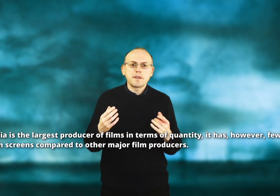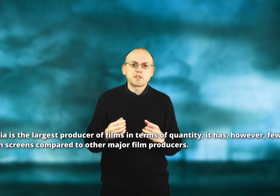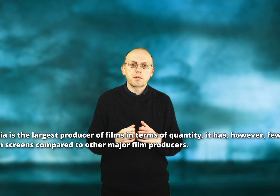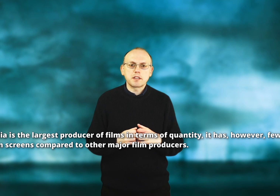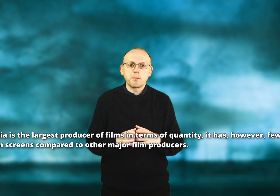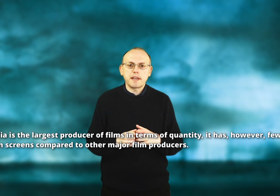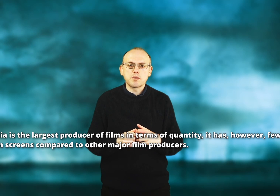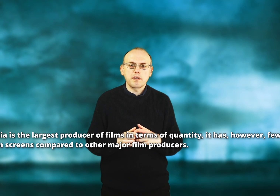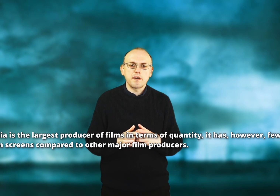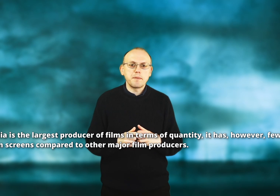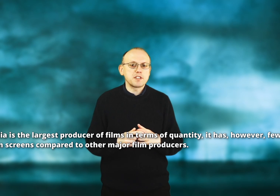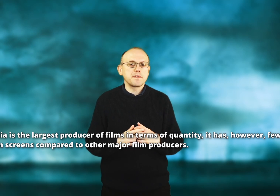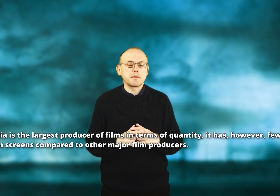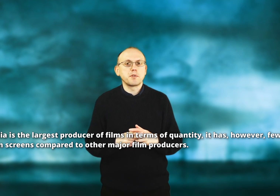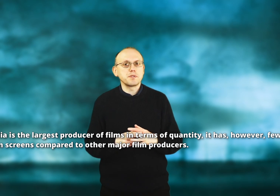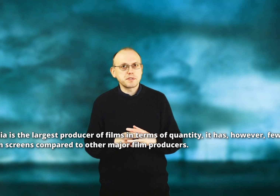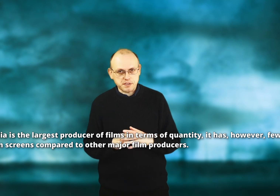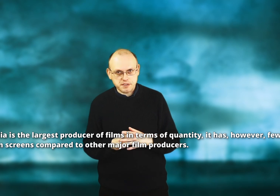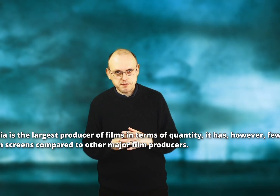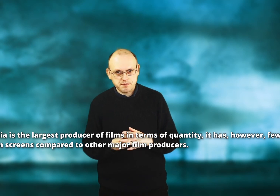screens compared to other major film producers.